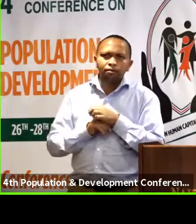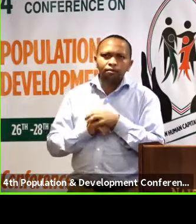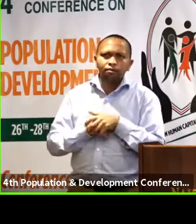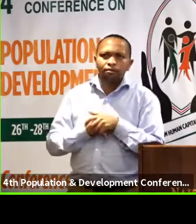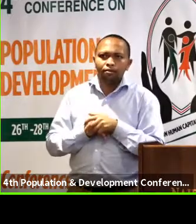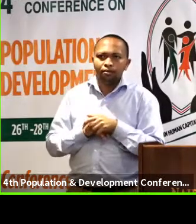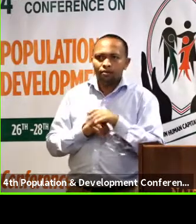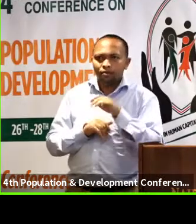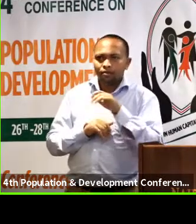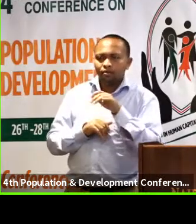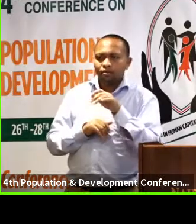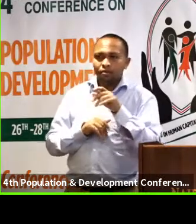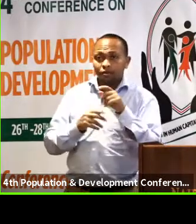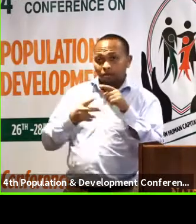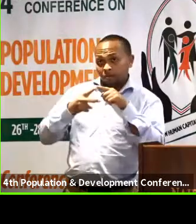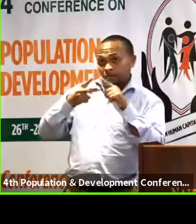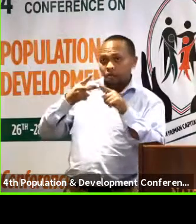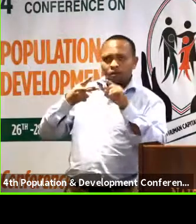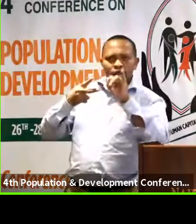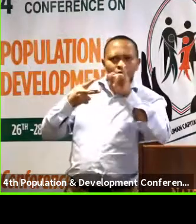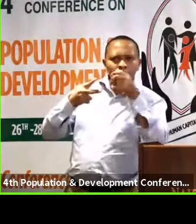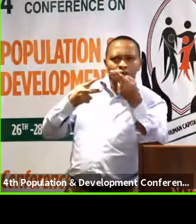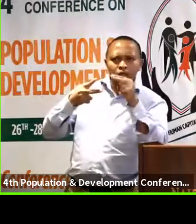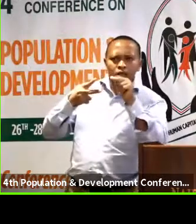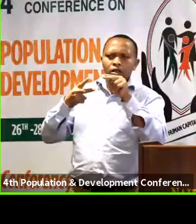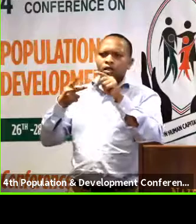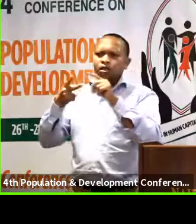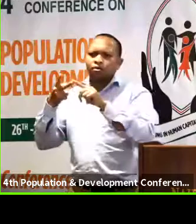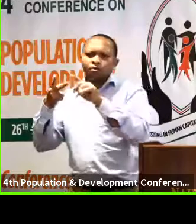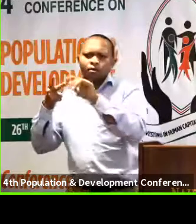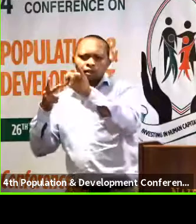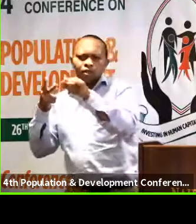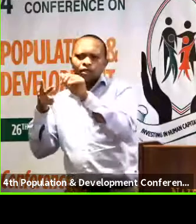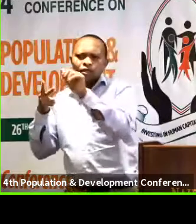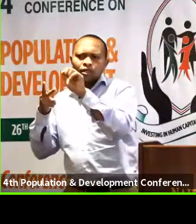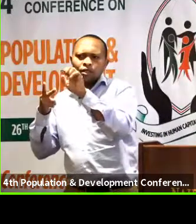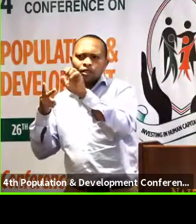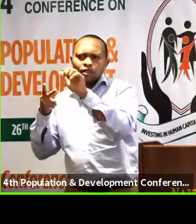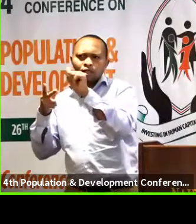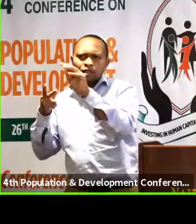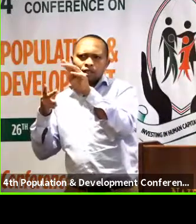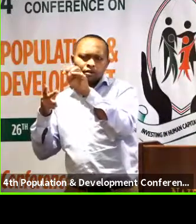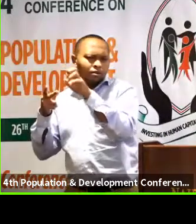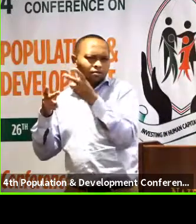Or Mr. James Otieno? Because you can't allocate Dr. Charles, I think you broke off.